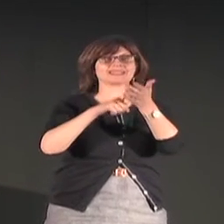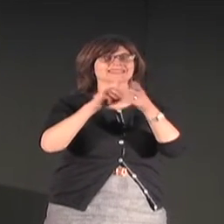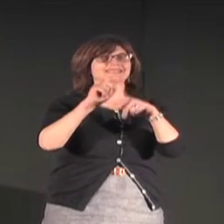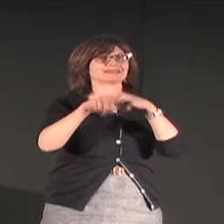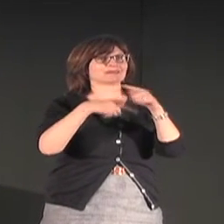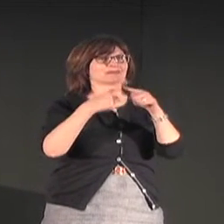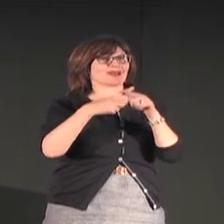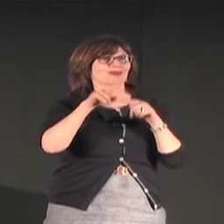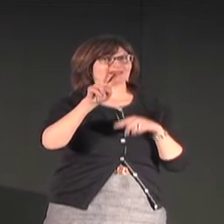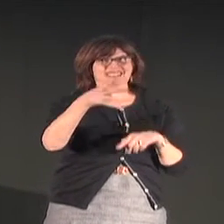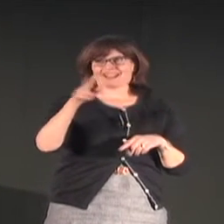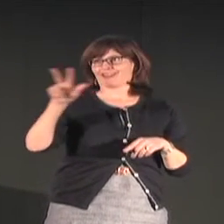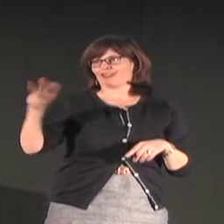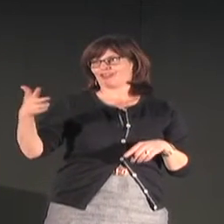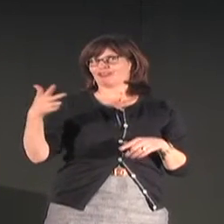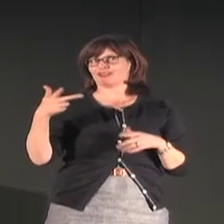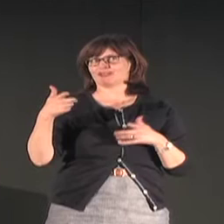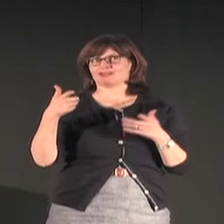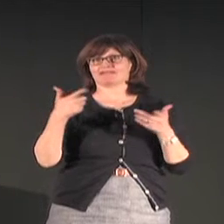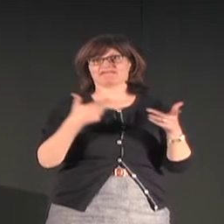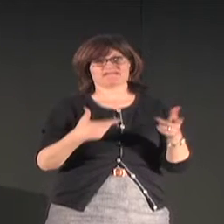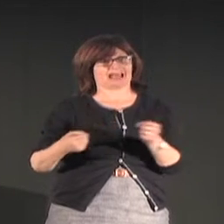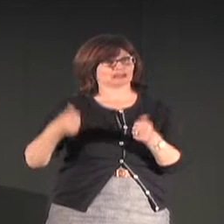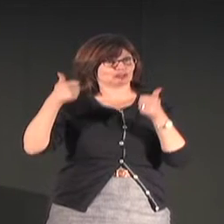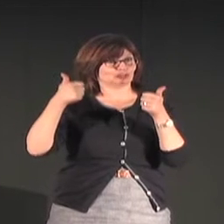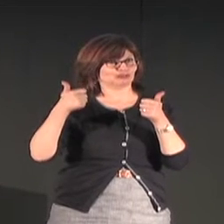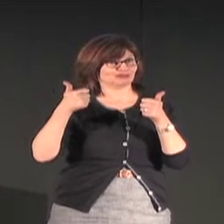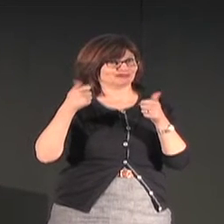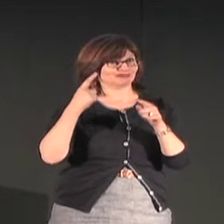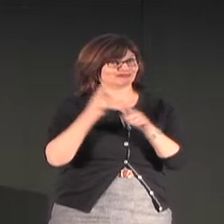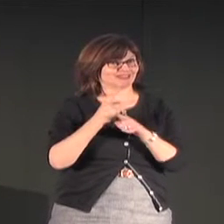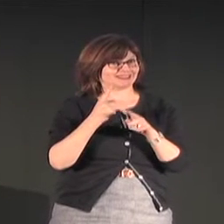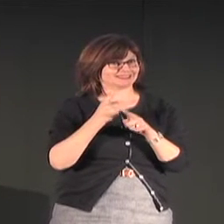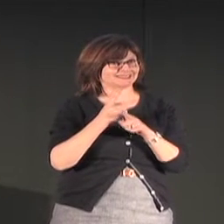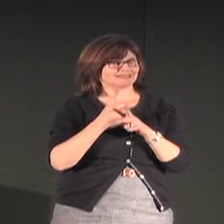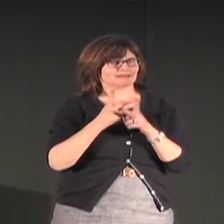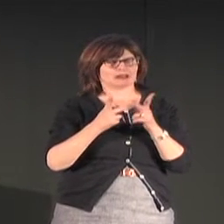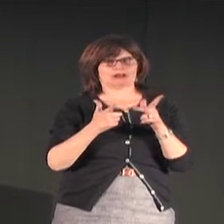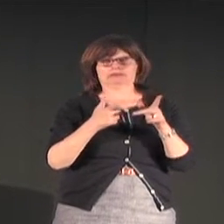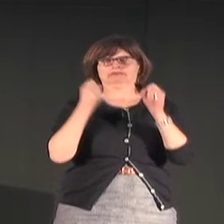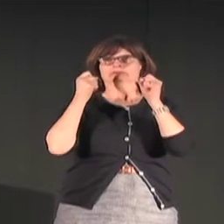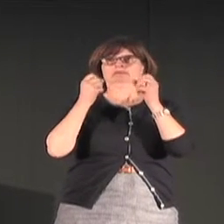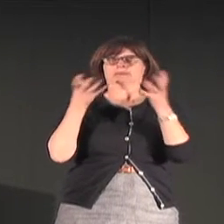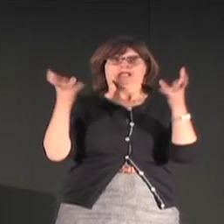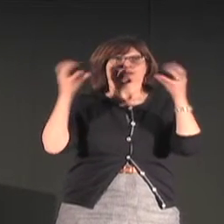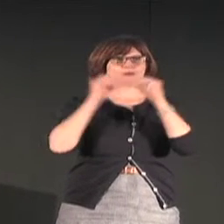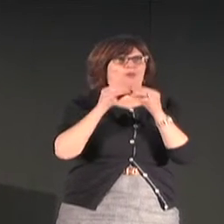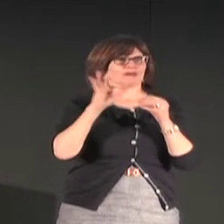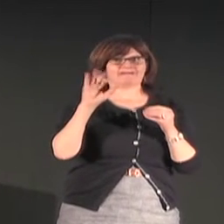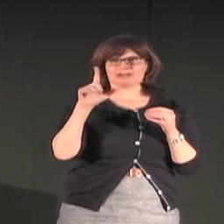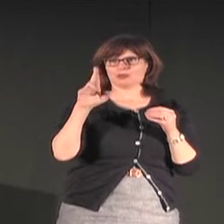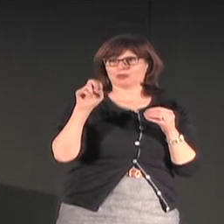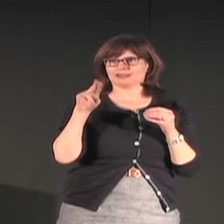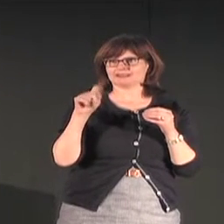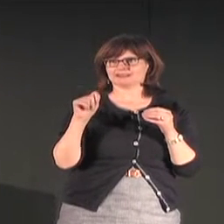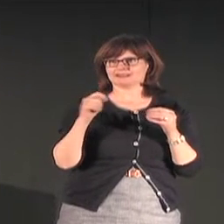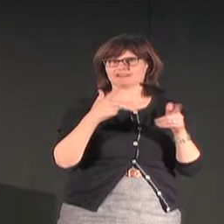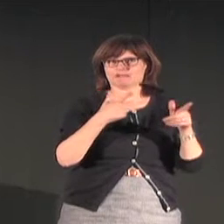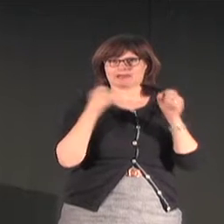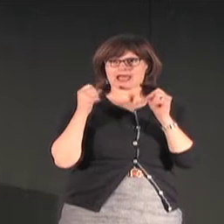What did you notice about the second and third generation users? Were they faster? The and much more